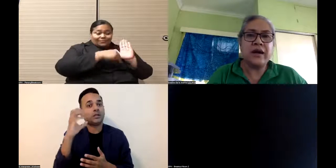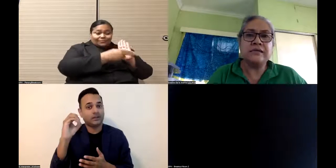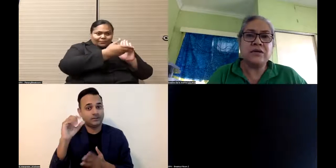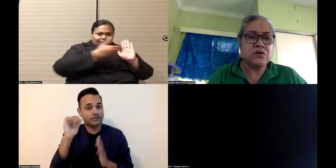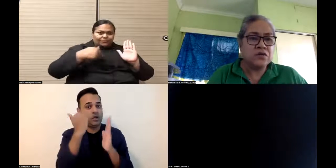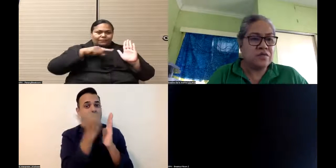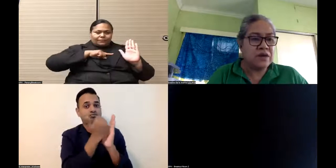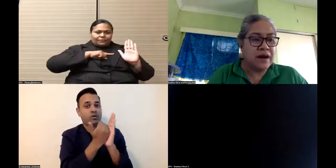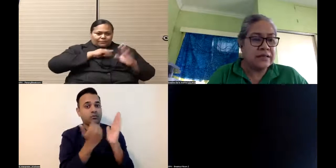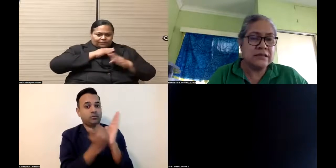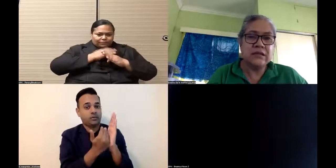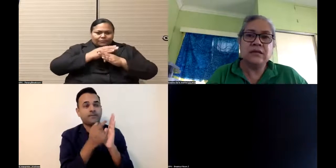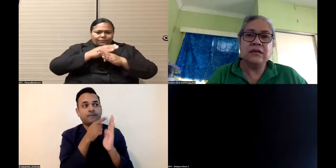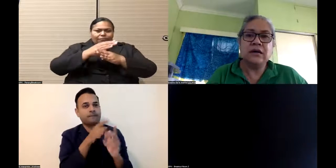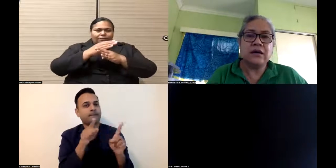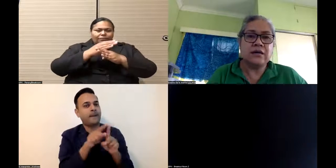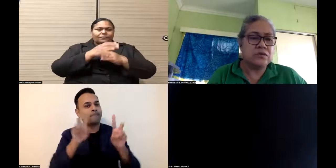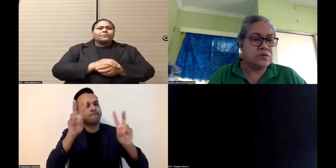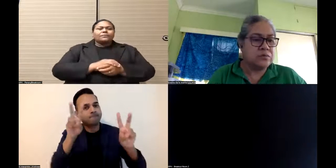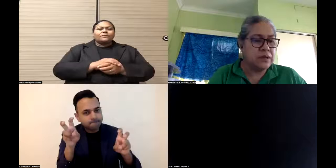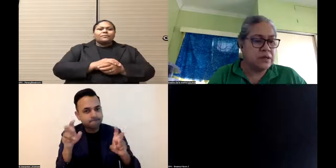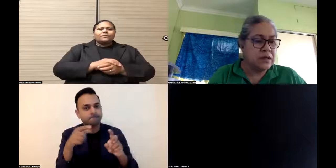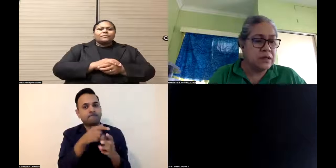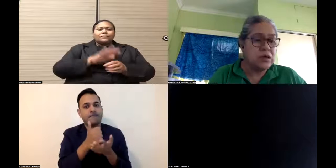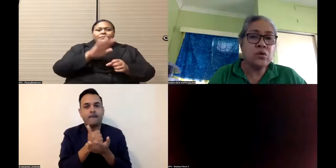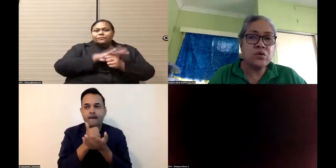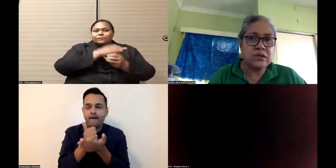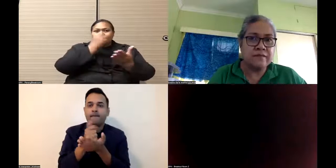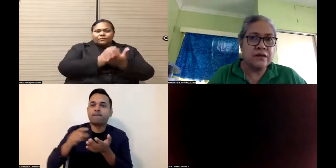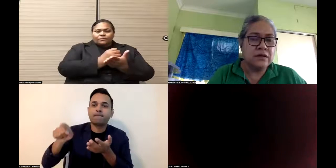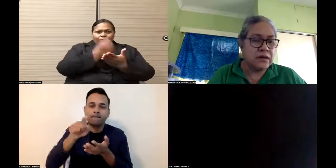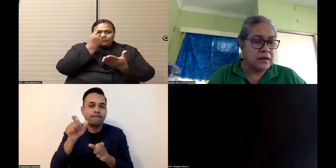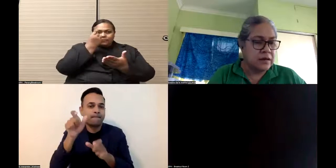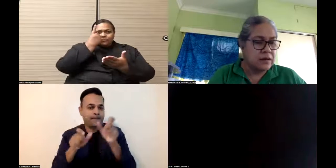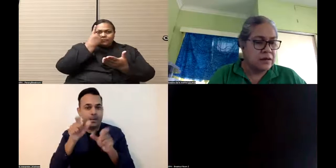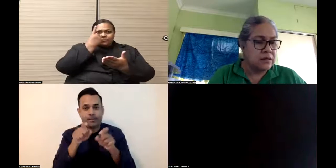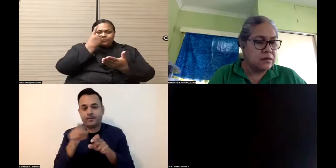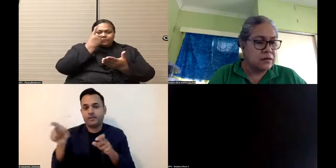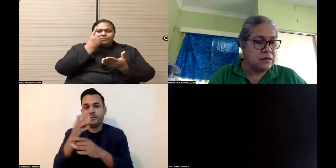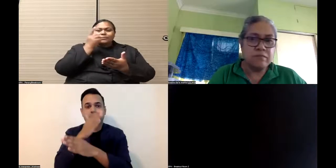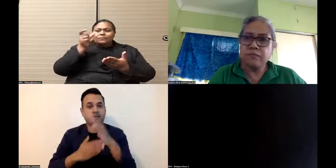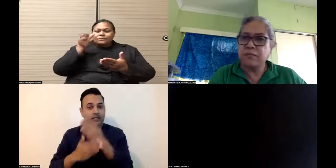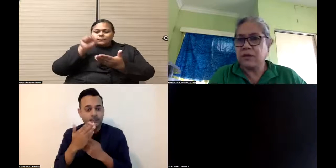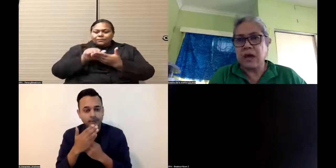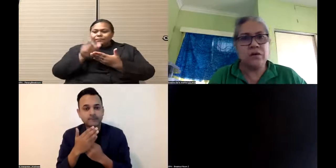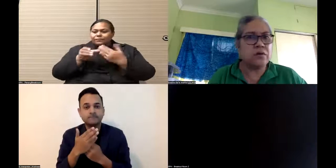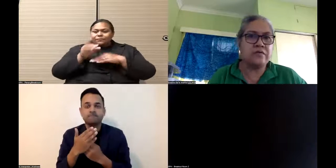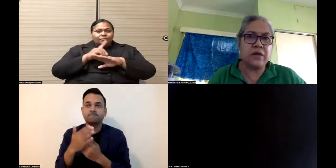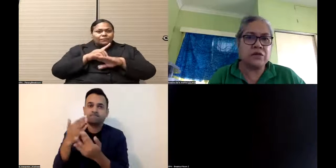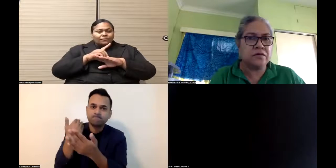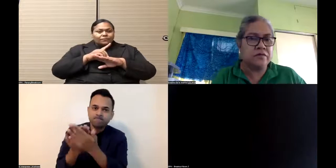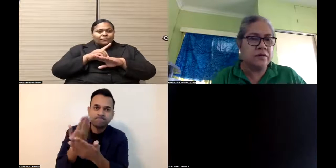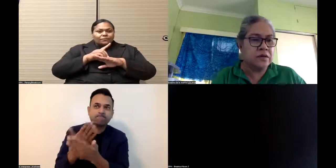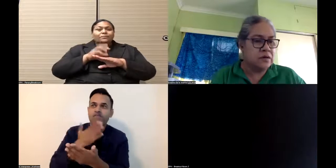the realizations of their rights, to be inclusive in a whole